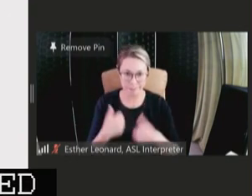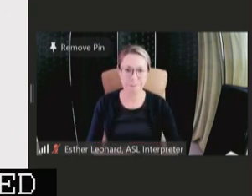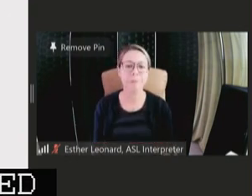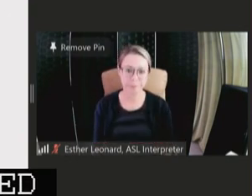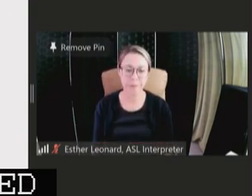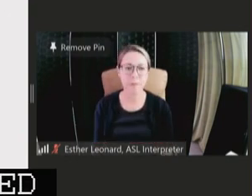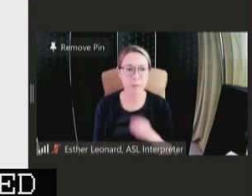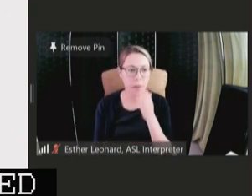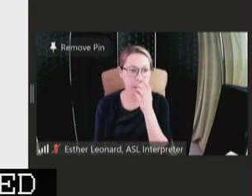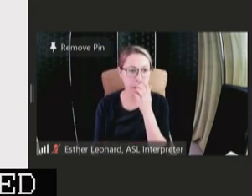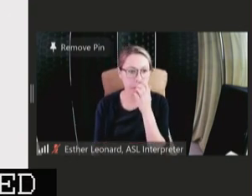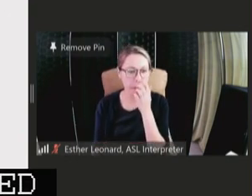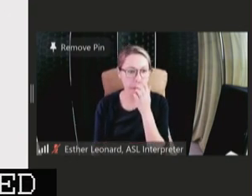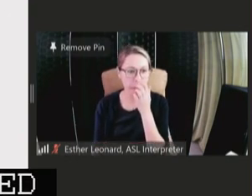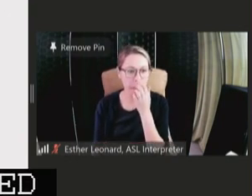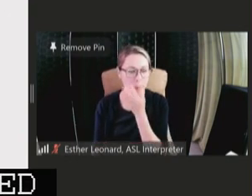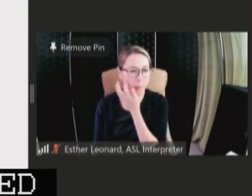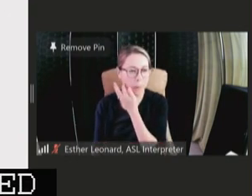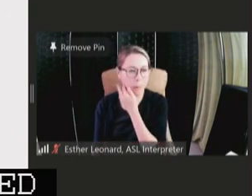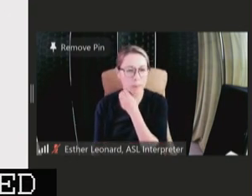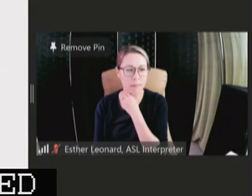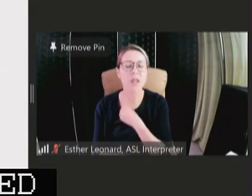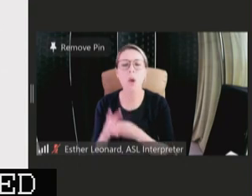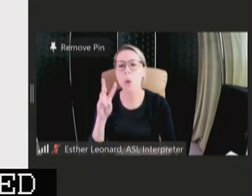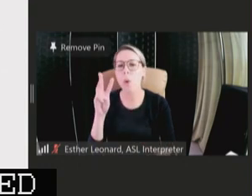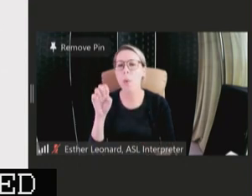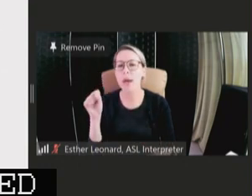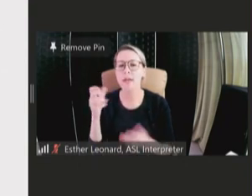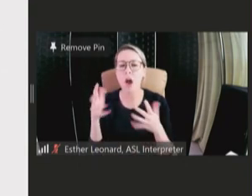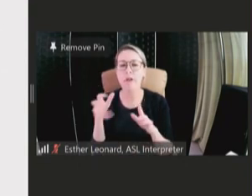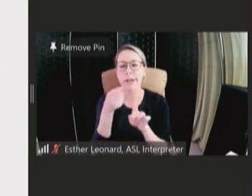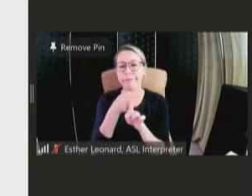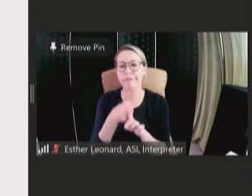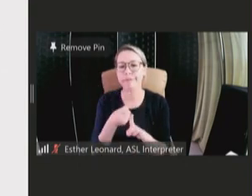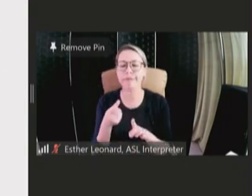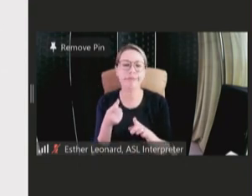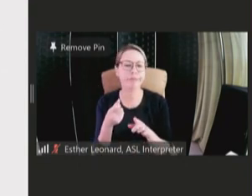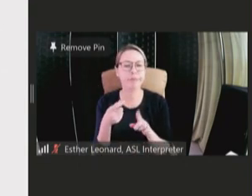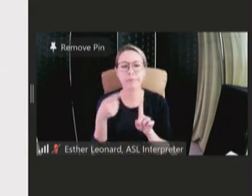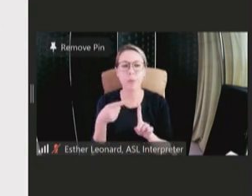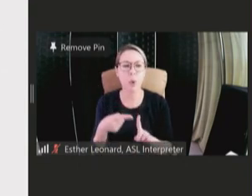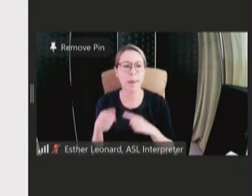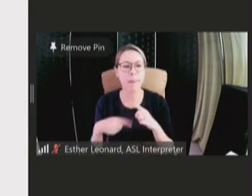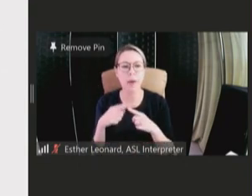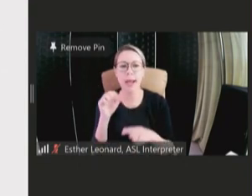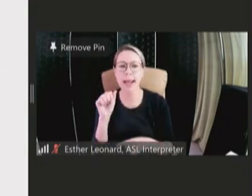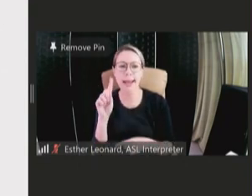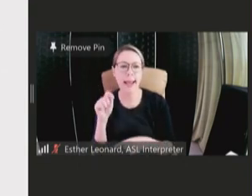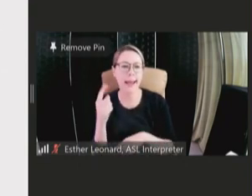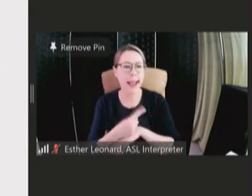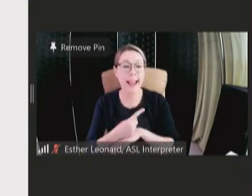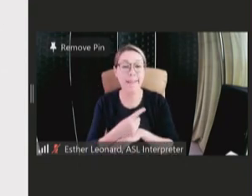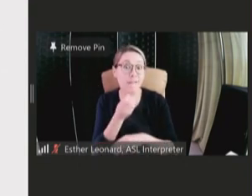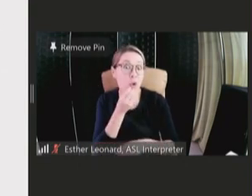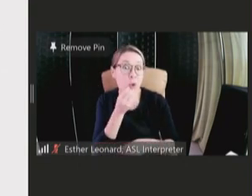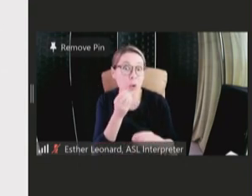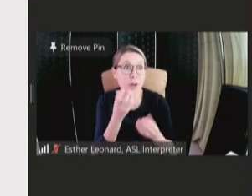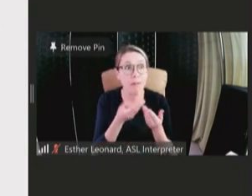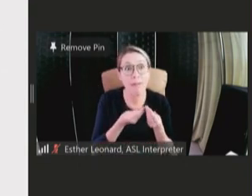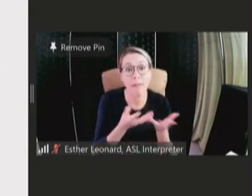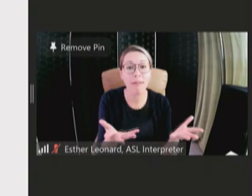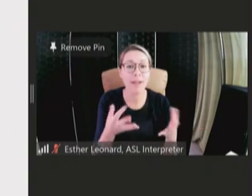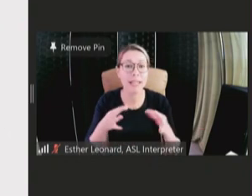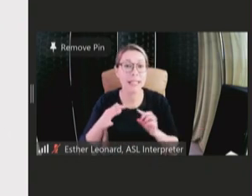Wes hit a lot of the great important details about ADA Day, like there will be food and t-shirts. But I also want